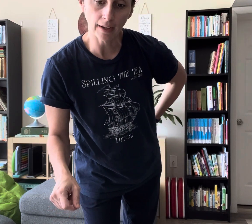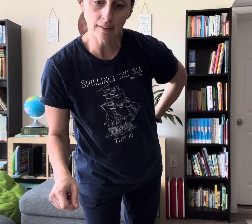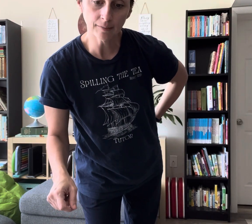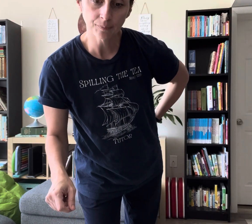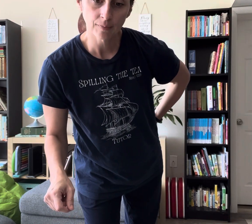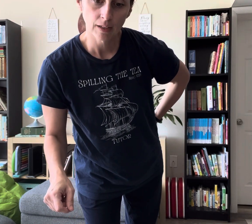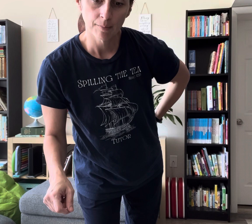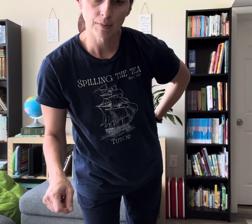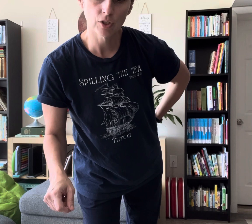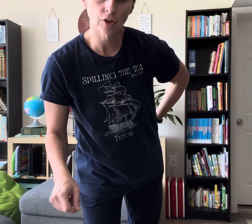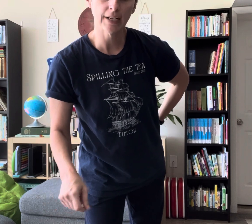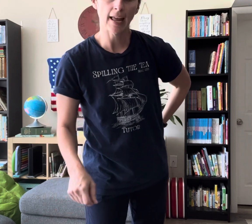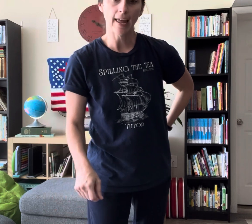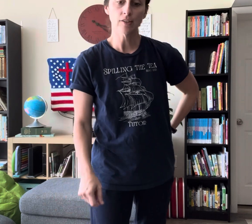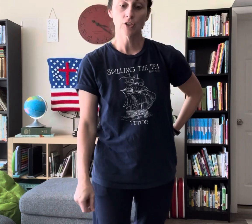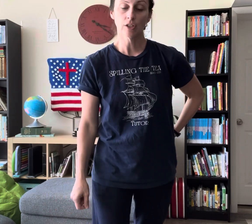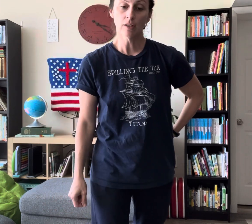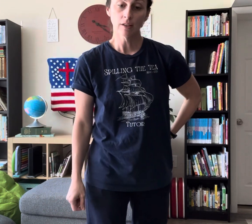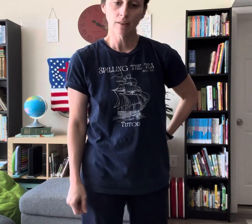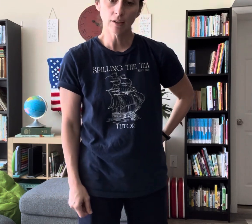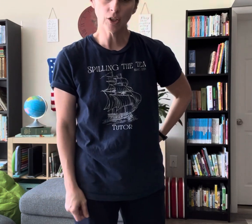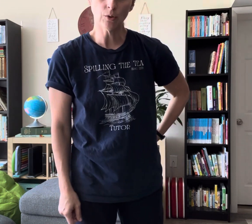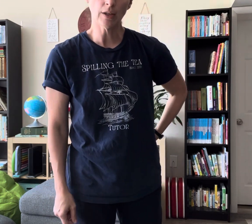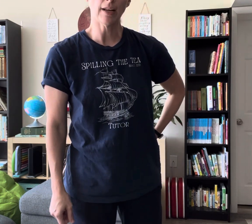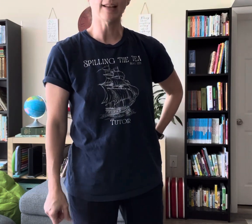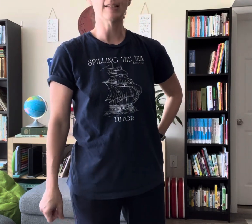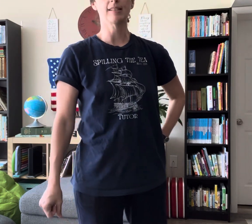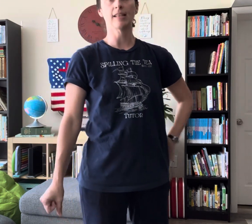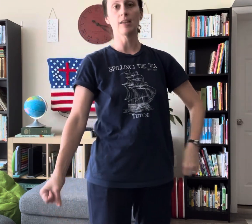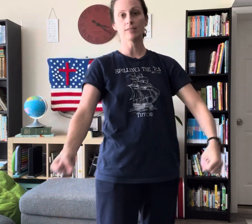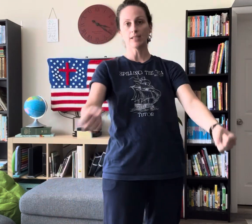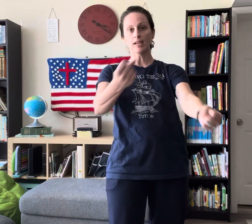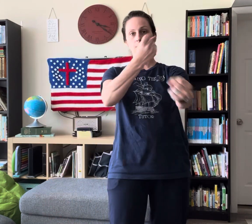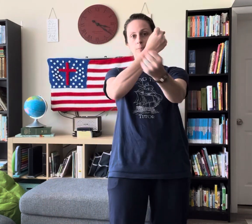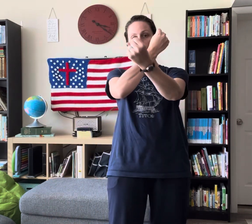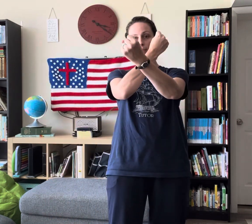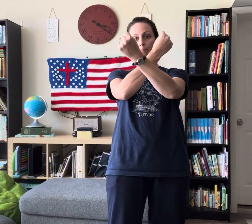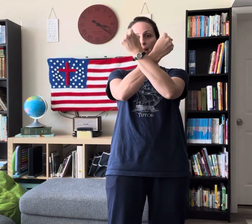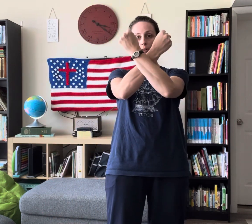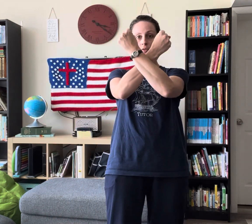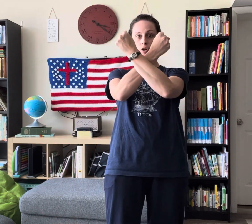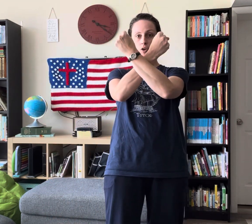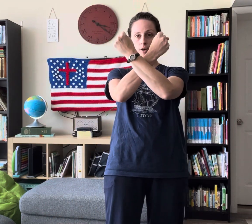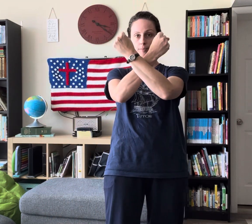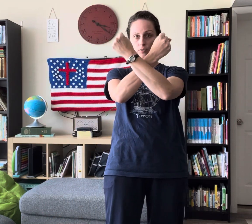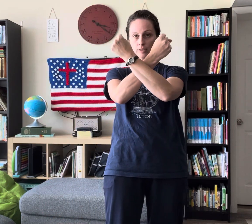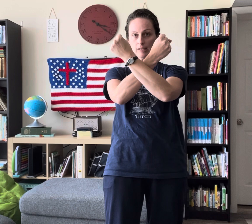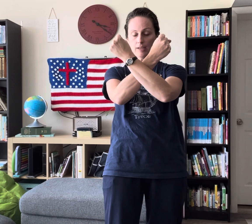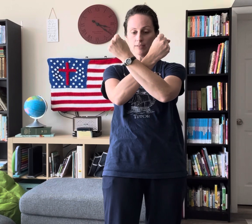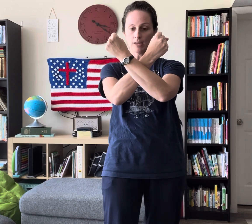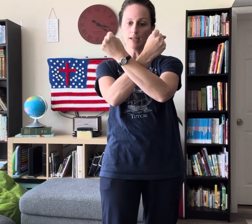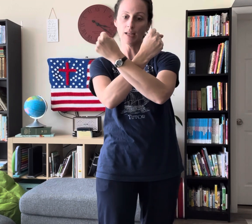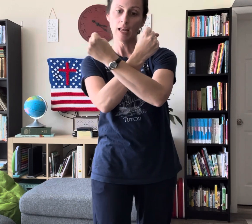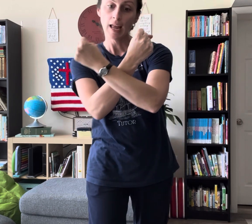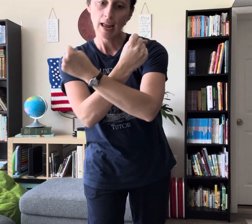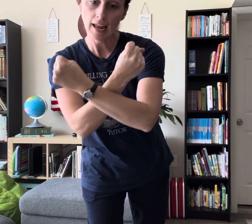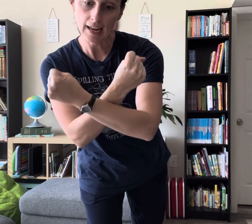Allowing Missouri to enter the Union as a slave state. We put up bound arms for slave state.